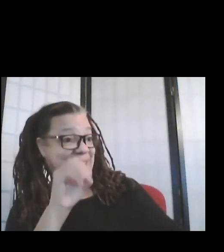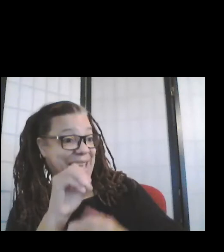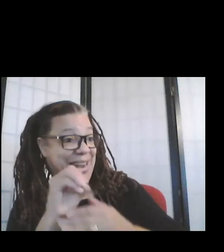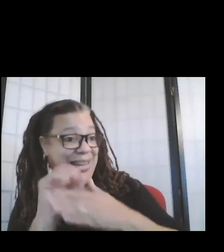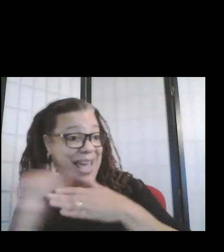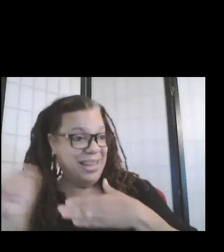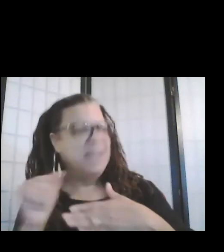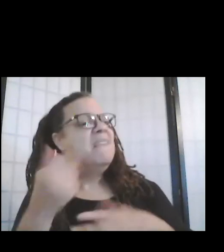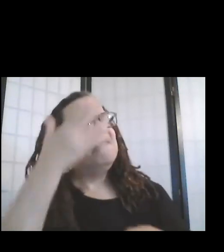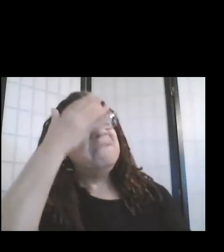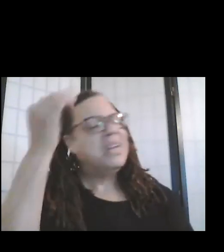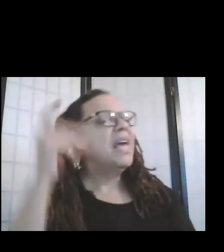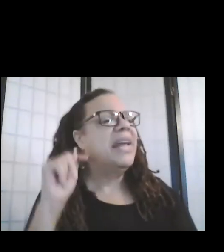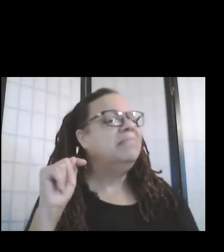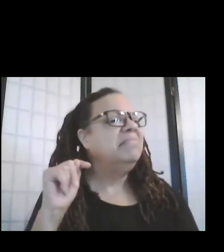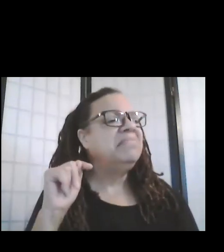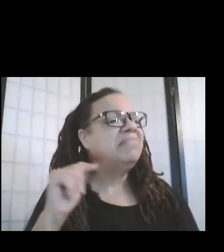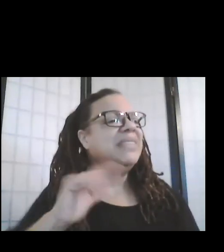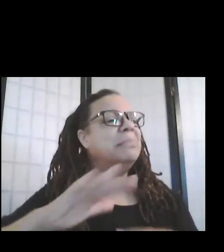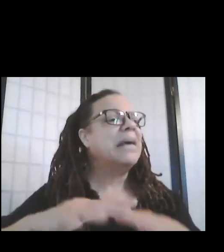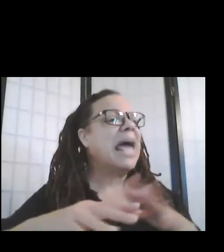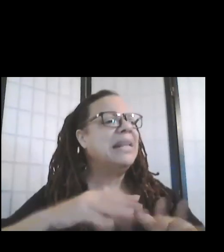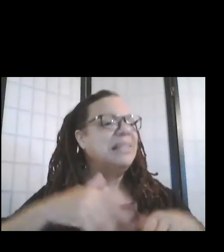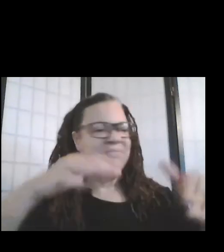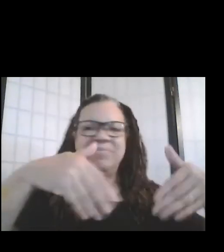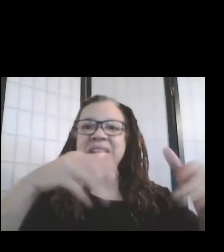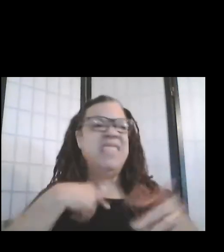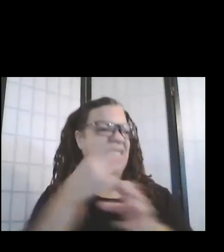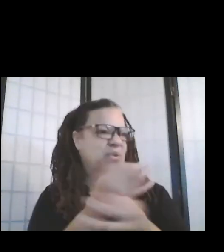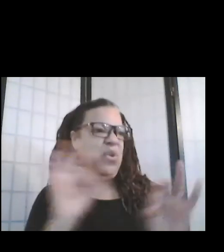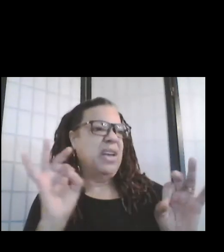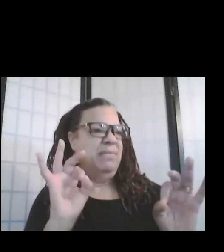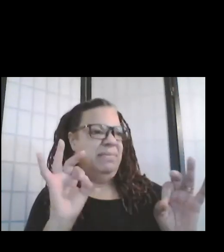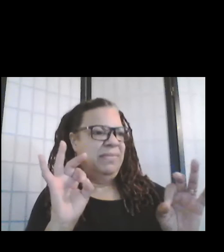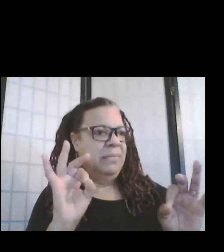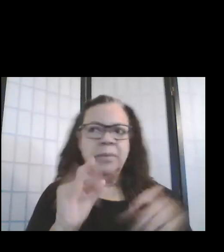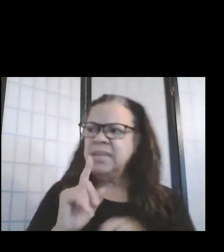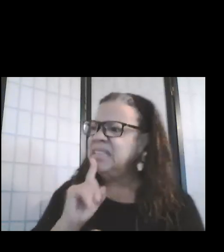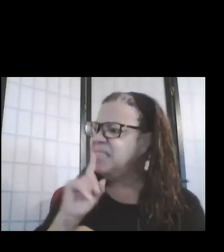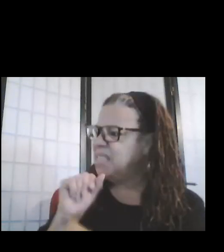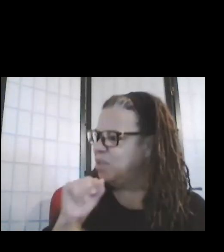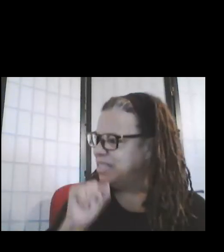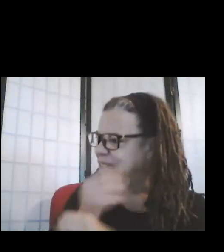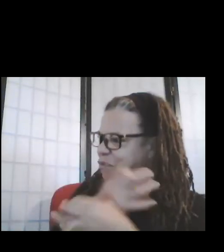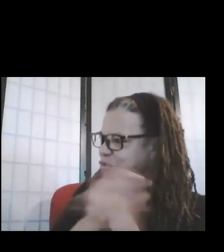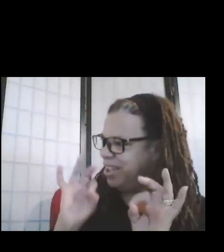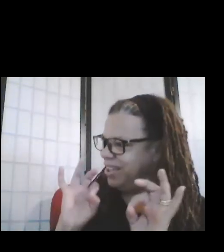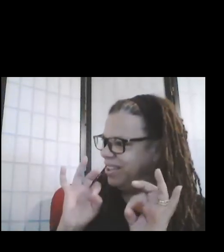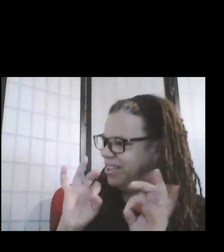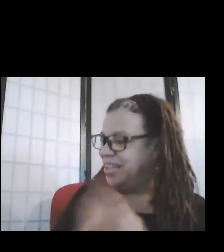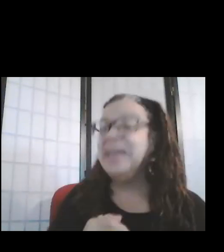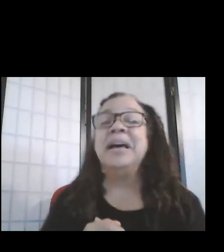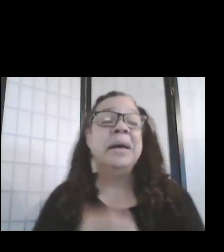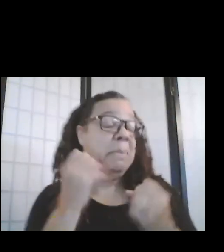that. The doctor spread his big hands again. This one was free. Seriously? There are people a lot worse than